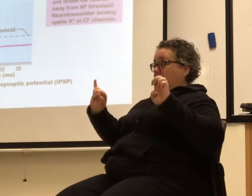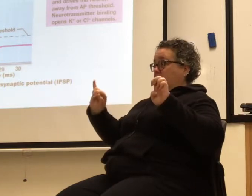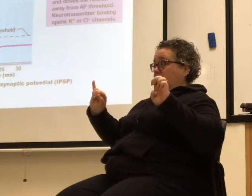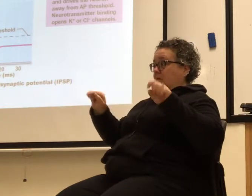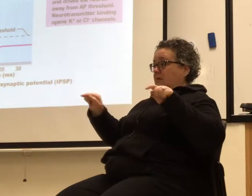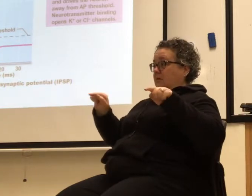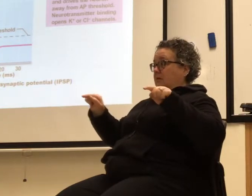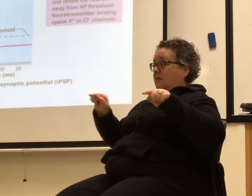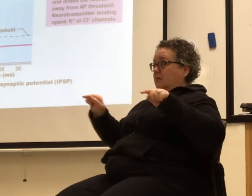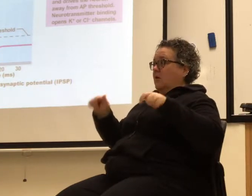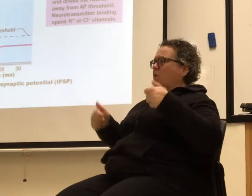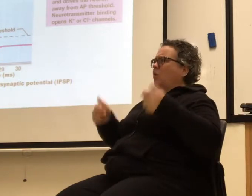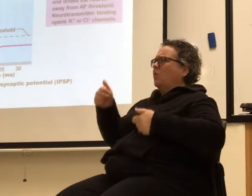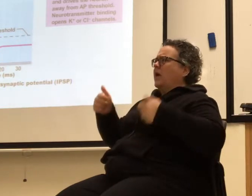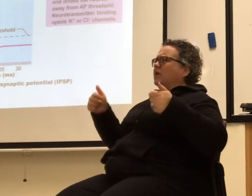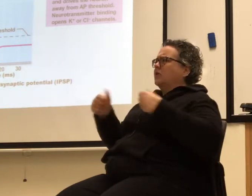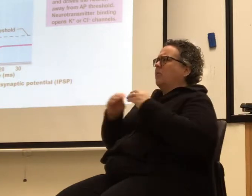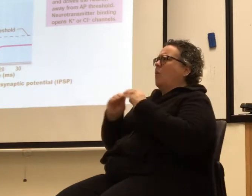which